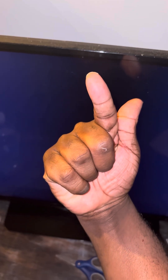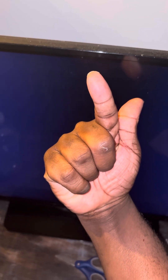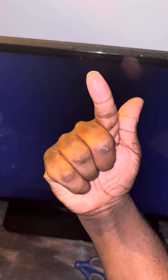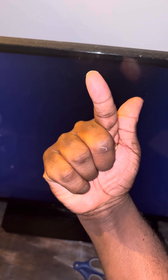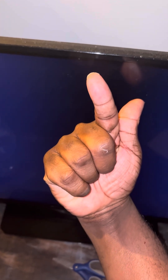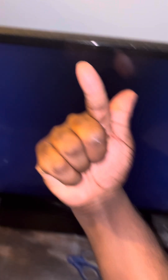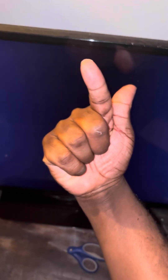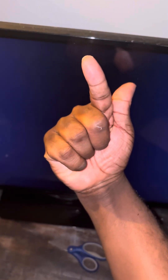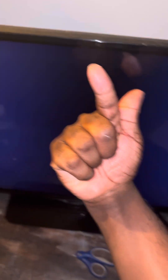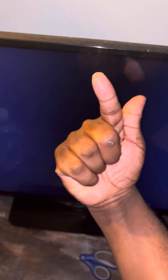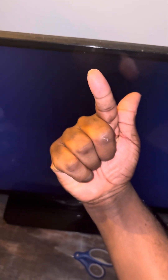walk.